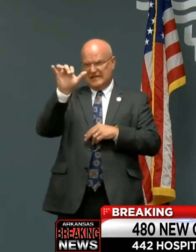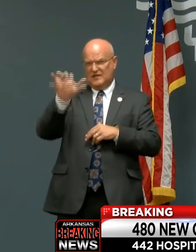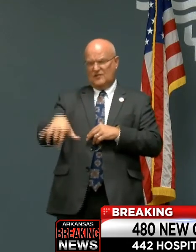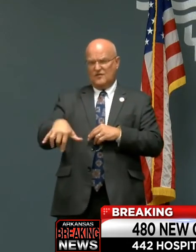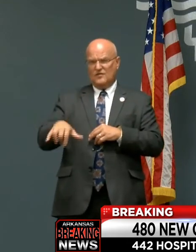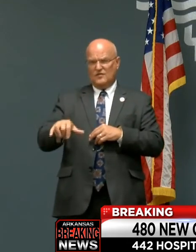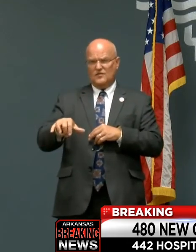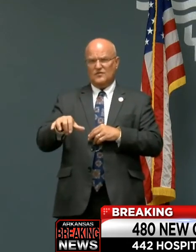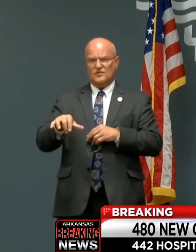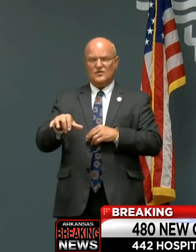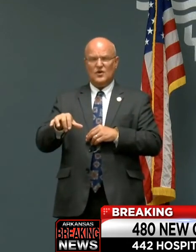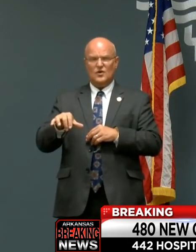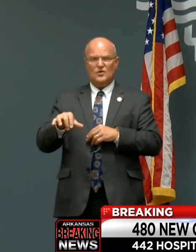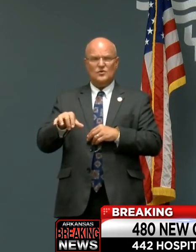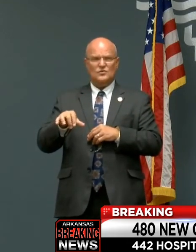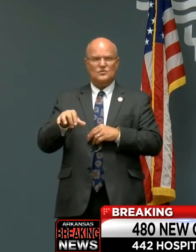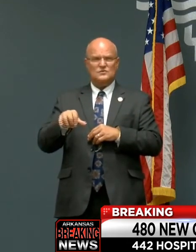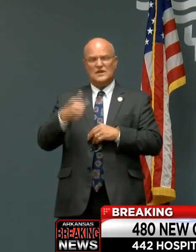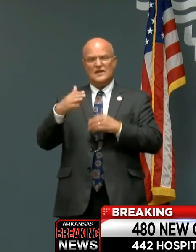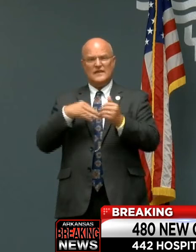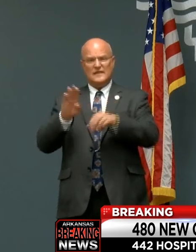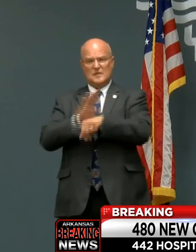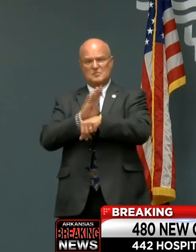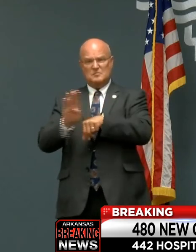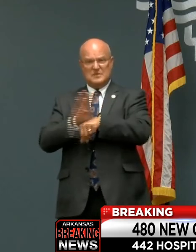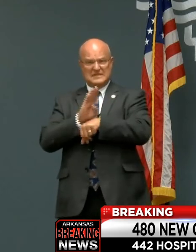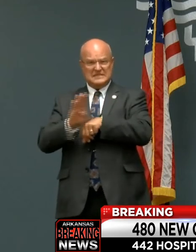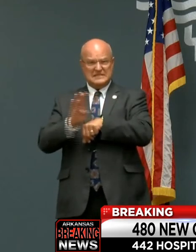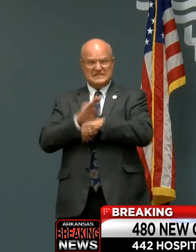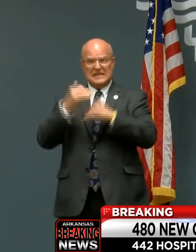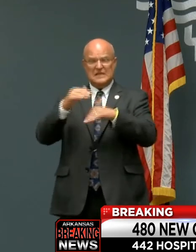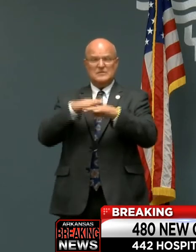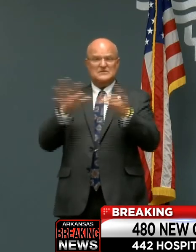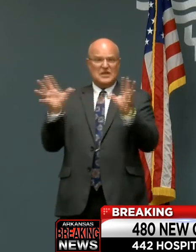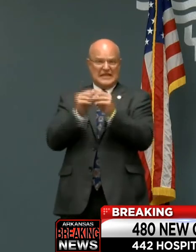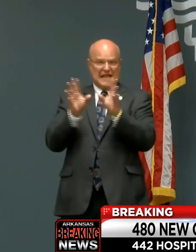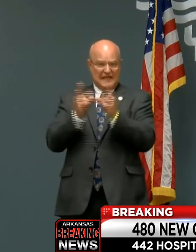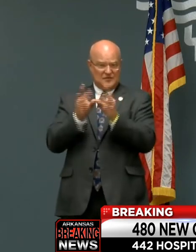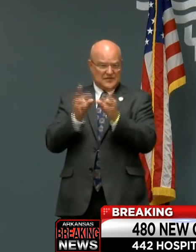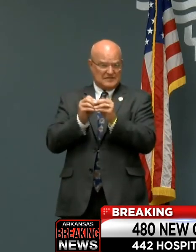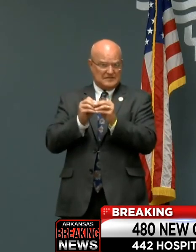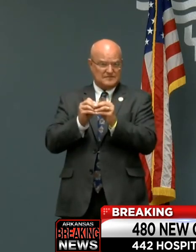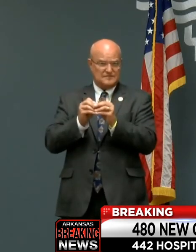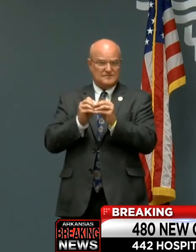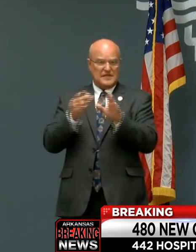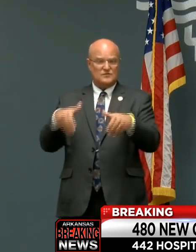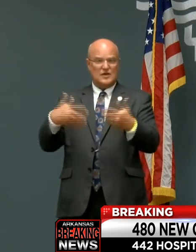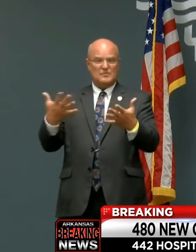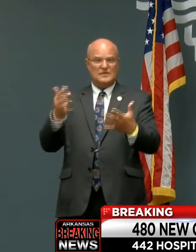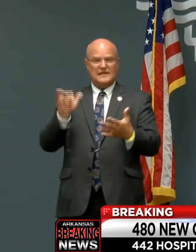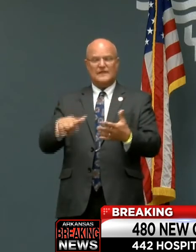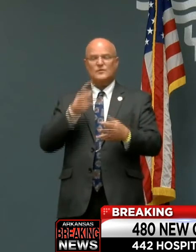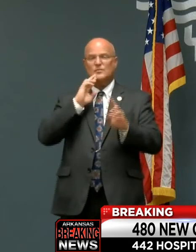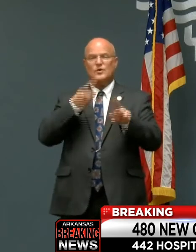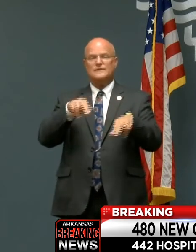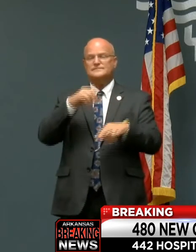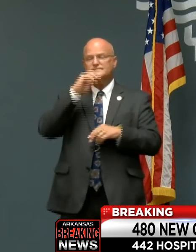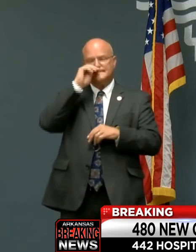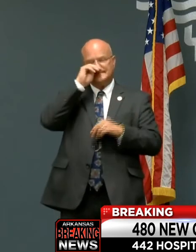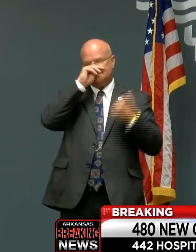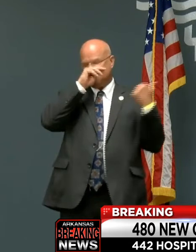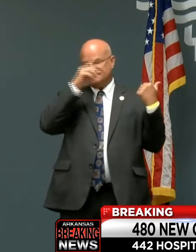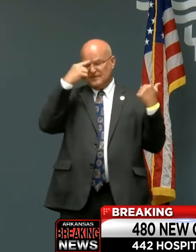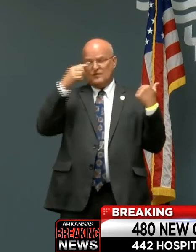those, aside from the business limits, just limits on gatherings as recommended in that report? Well, I think for